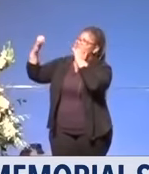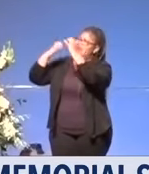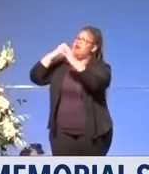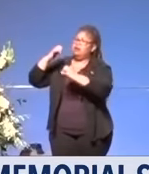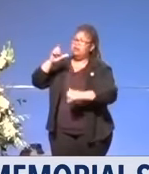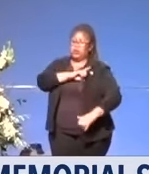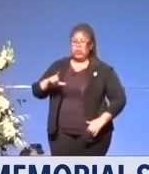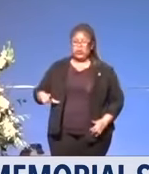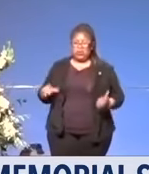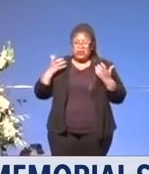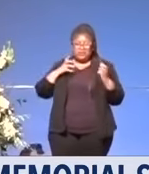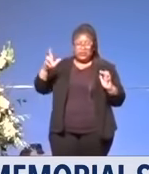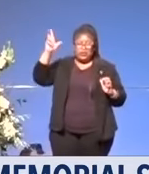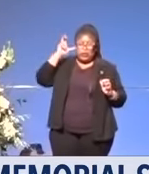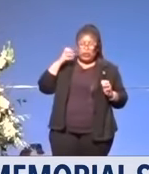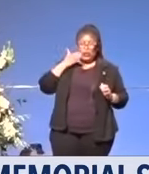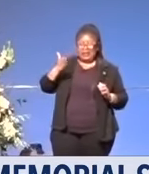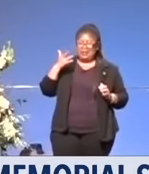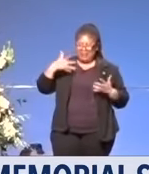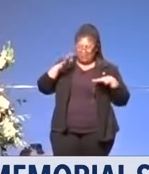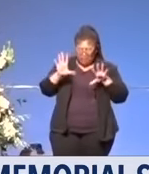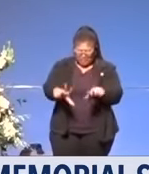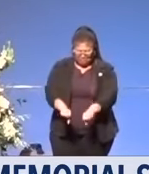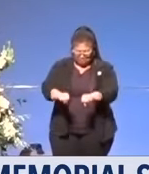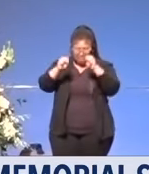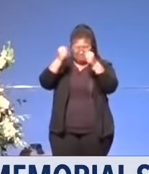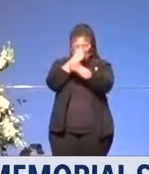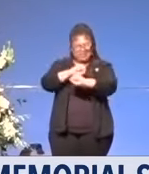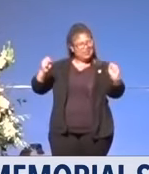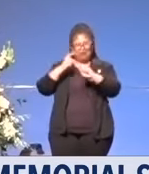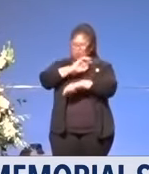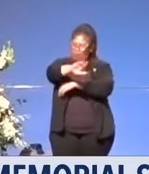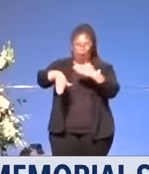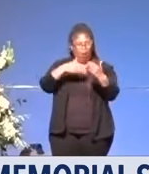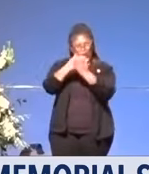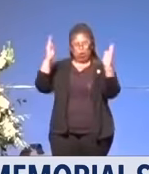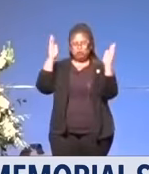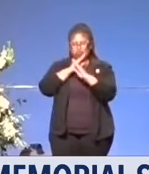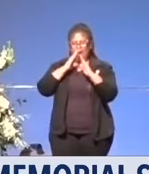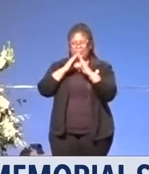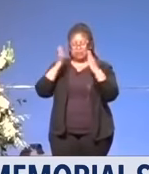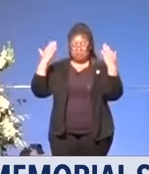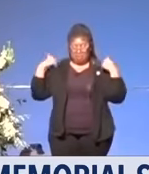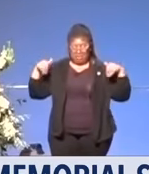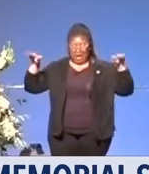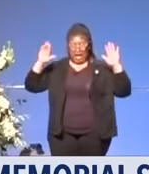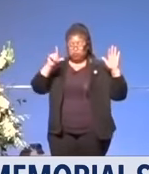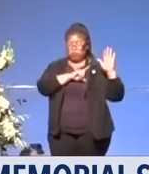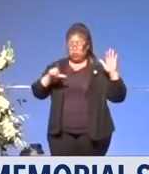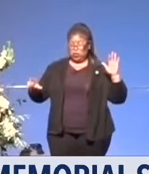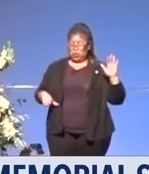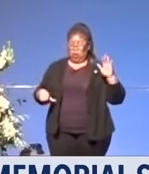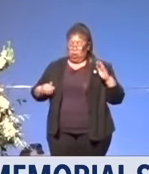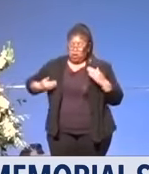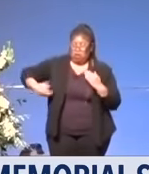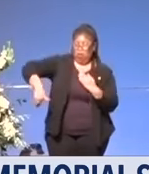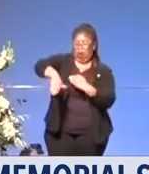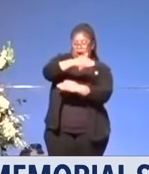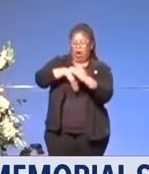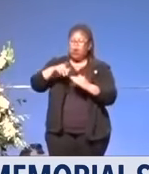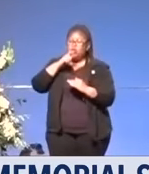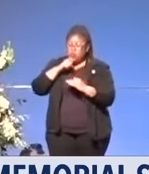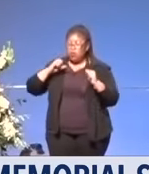heard him and he saved him out of all of his troubles. The angel of the Lord encamps around those who fear